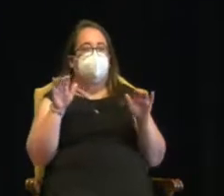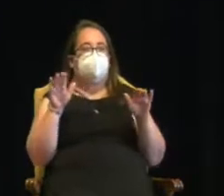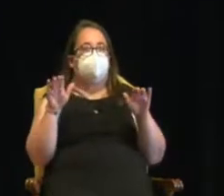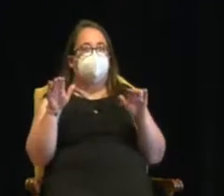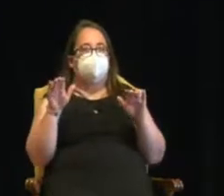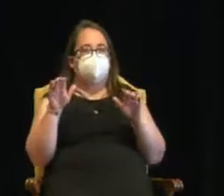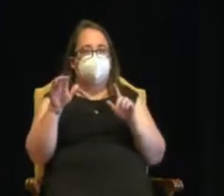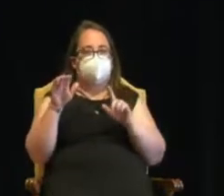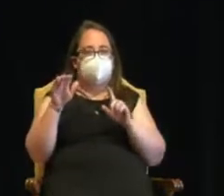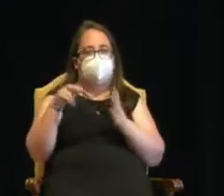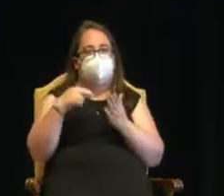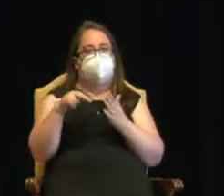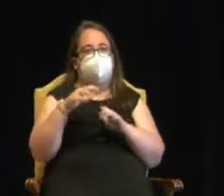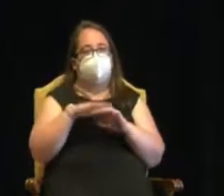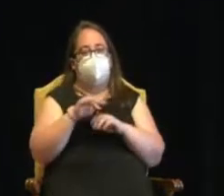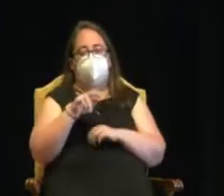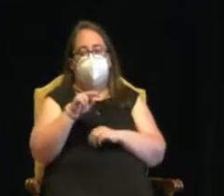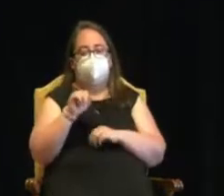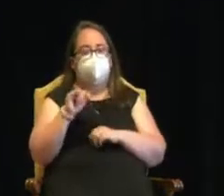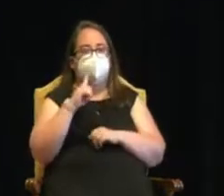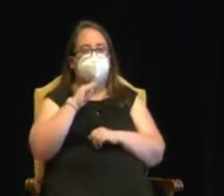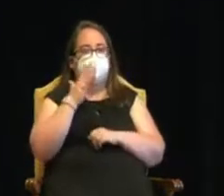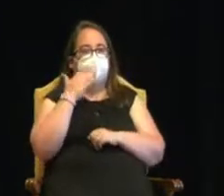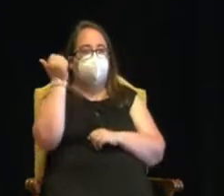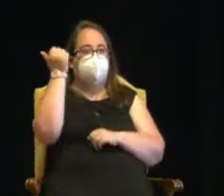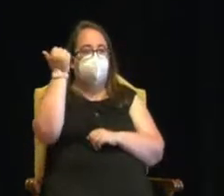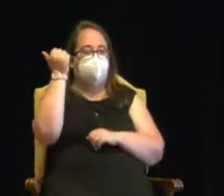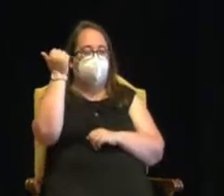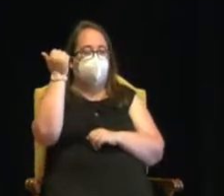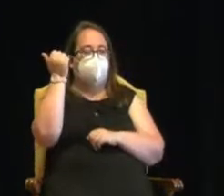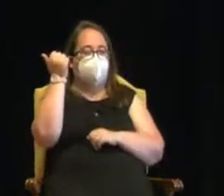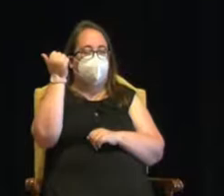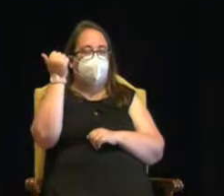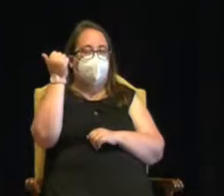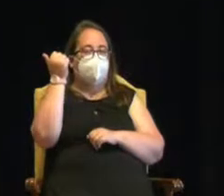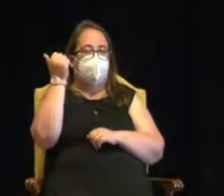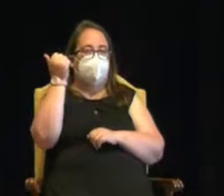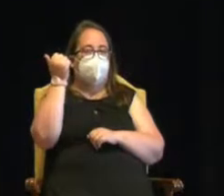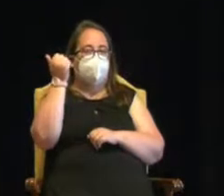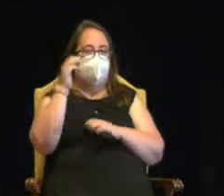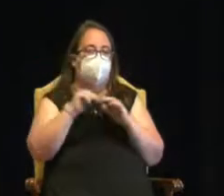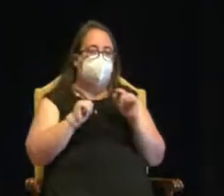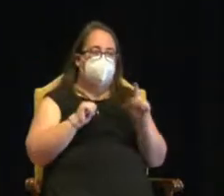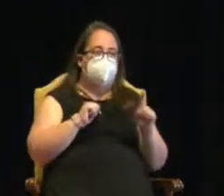pin. That strikes me as better than one of the two. So